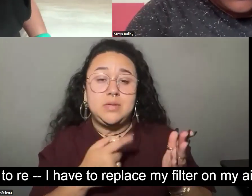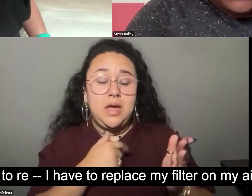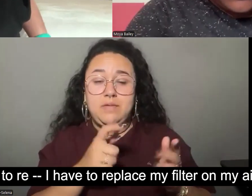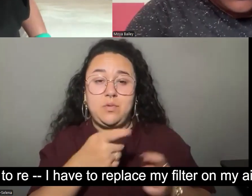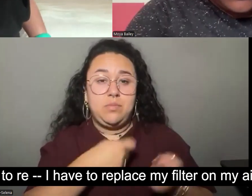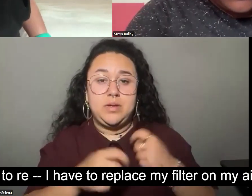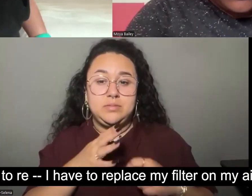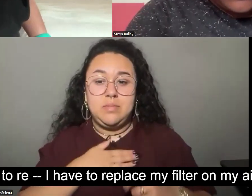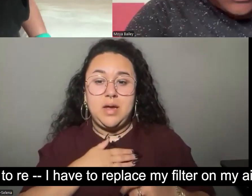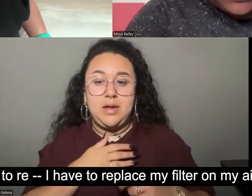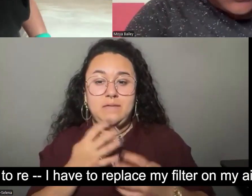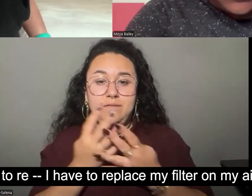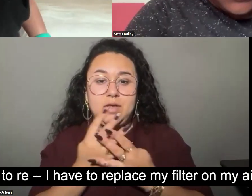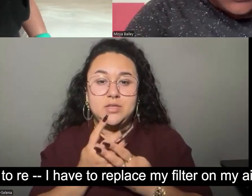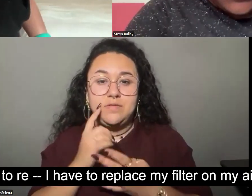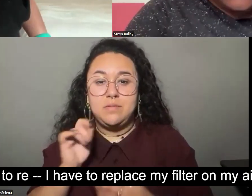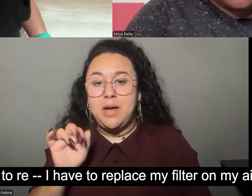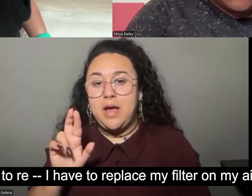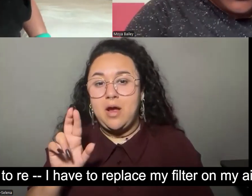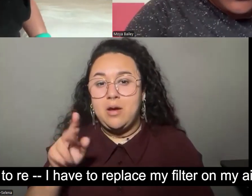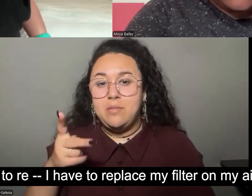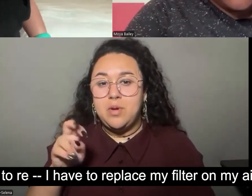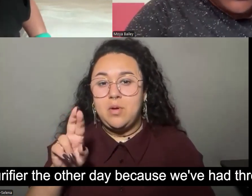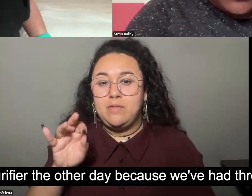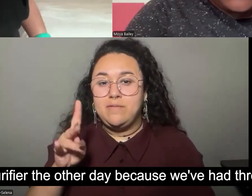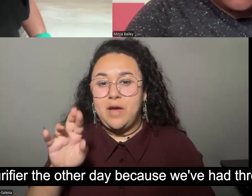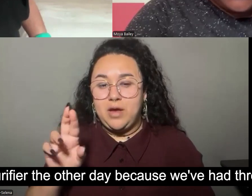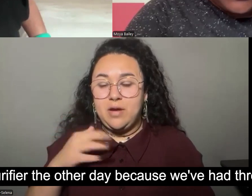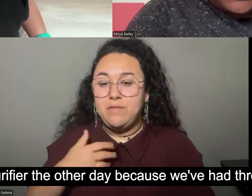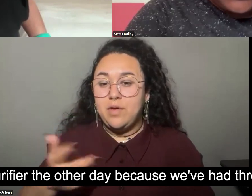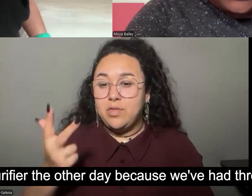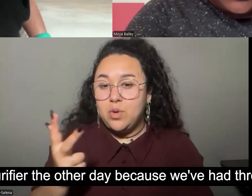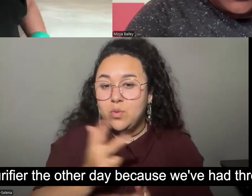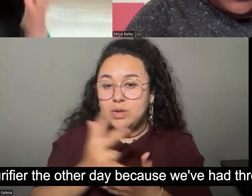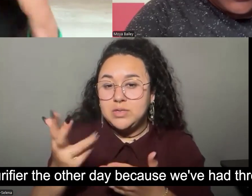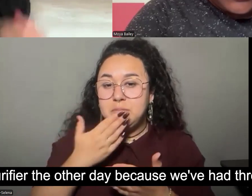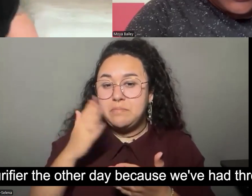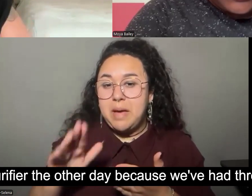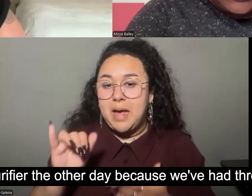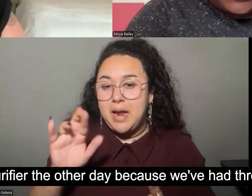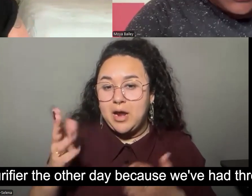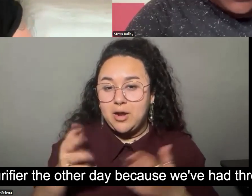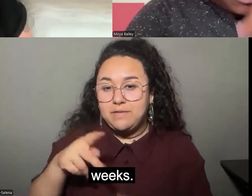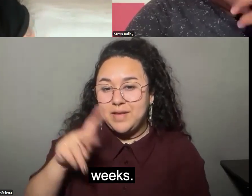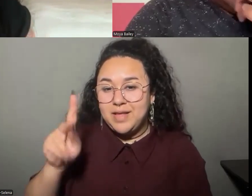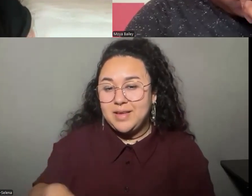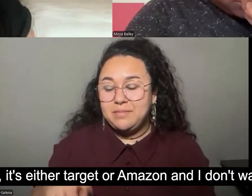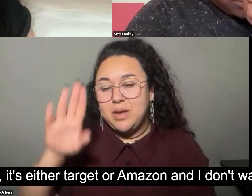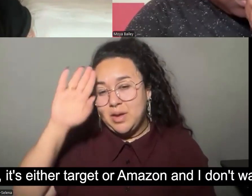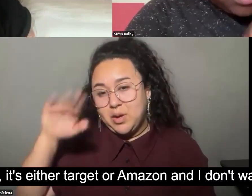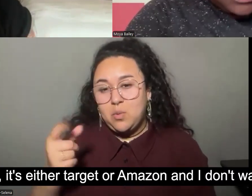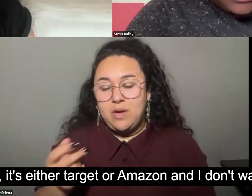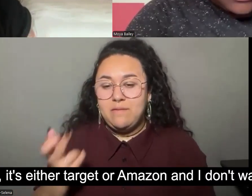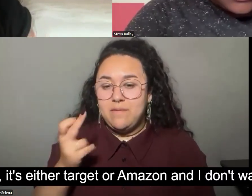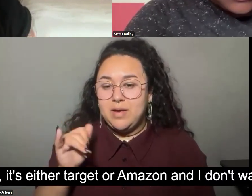replace my filter on my air purifier the other day because we've had like 3 weeks of bad air in Philly. And I was like, you know what? Fuck it. Like it's